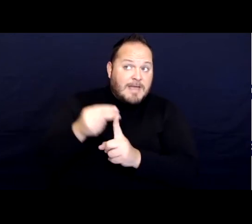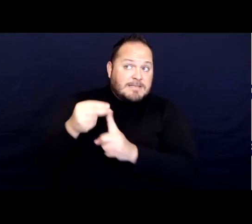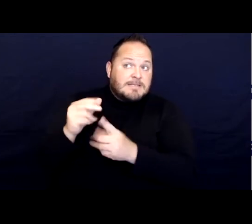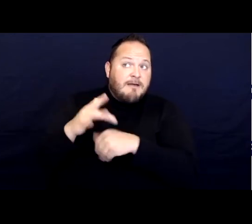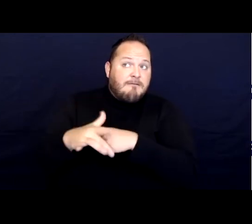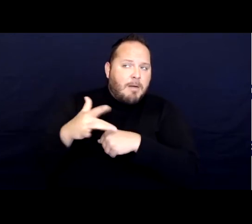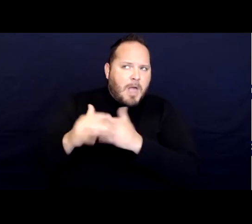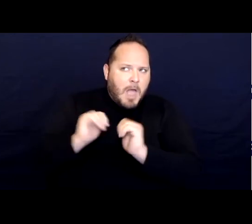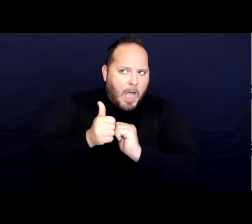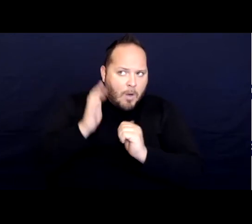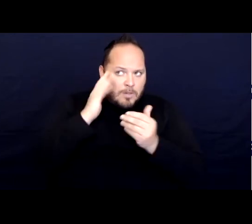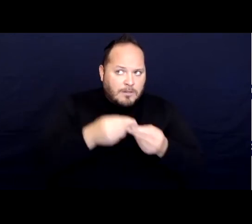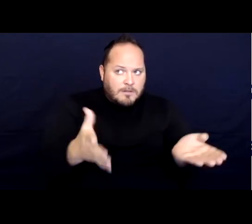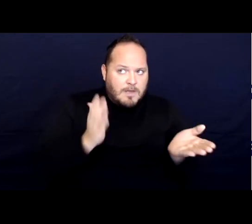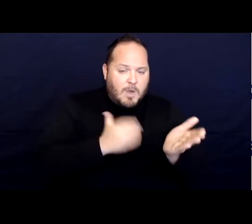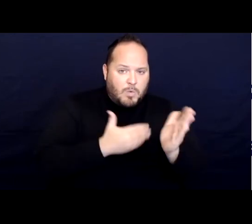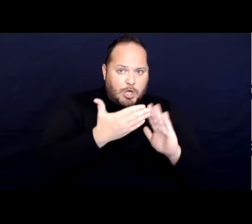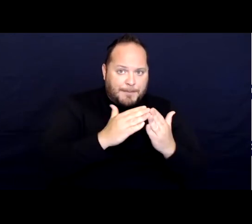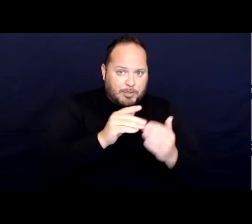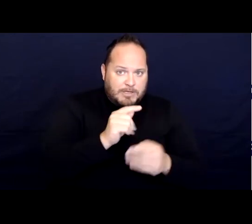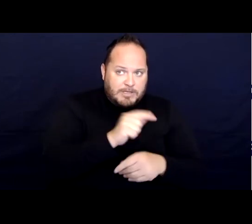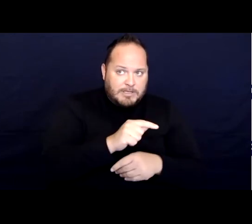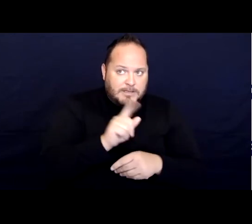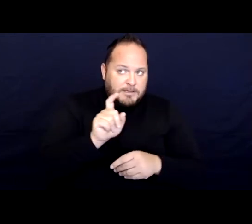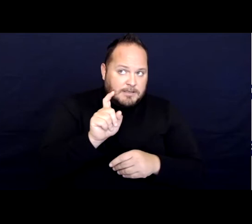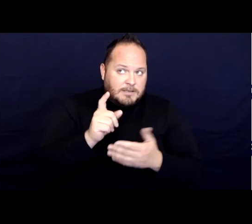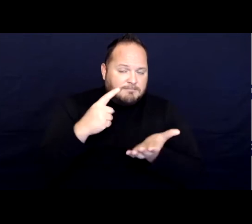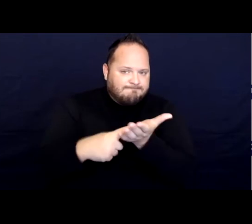Because our community is most at need. And so we, again, we're